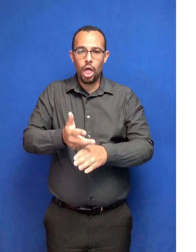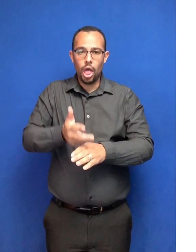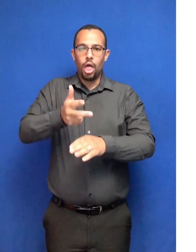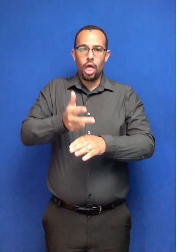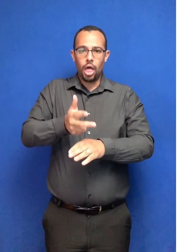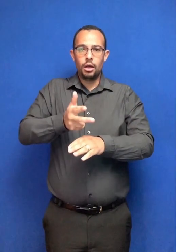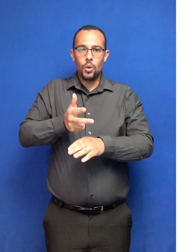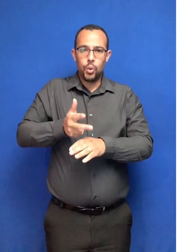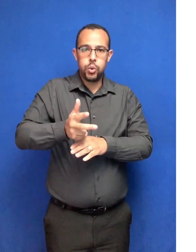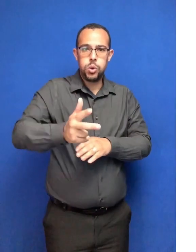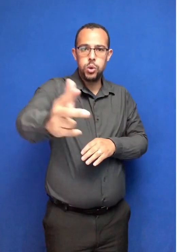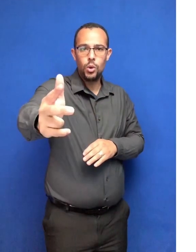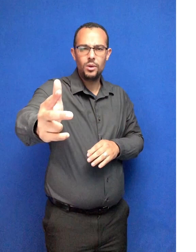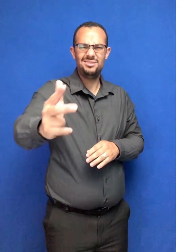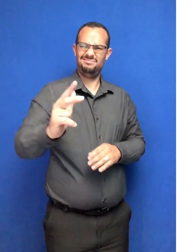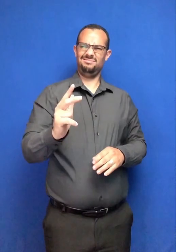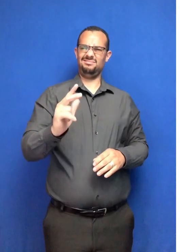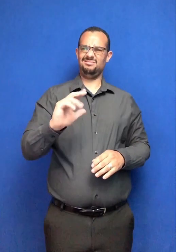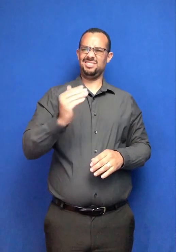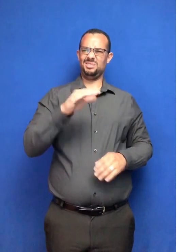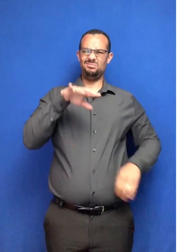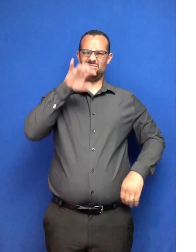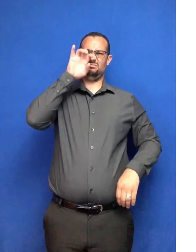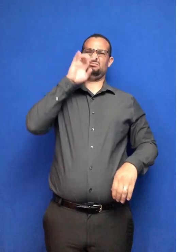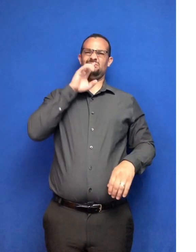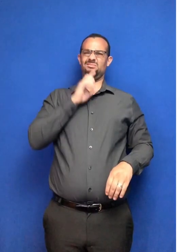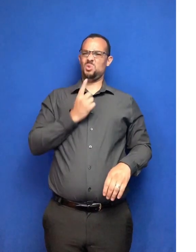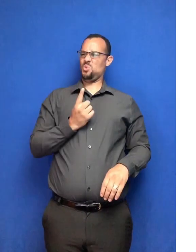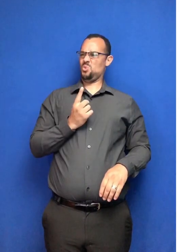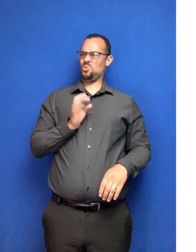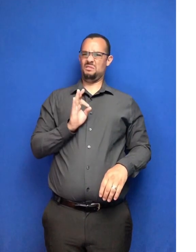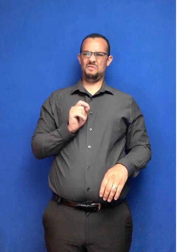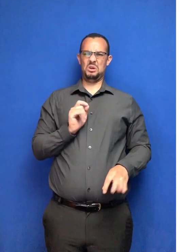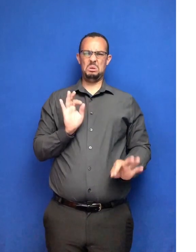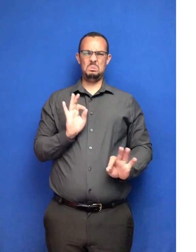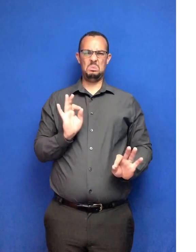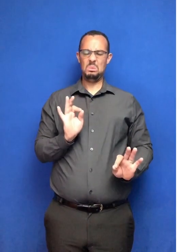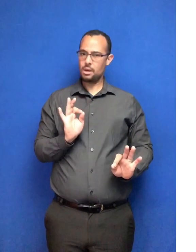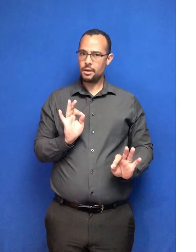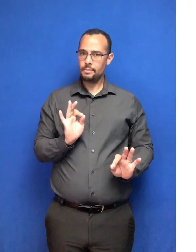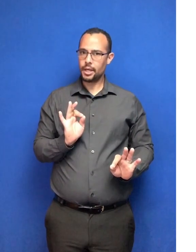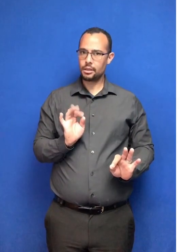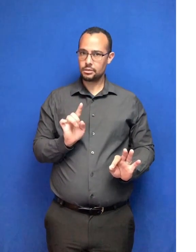doesn't look like much, and it's deceiving, and that's why we would never even drive through floodwaters.